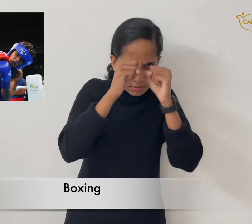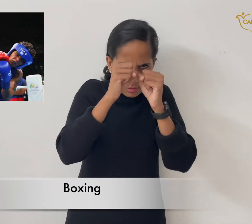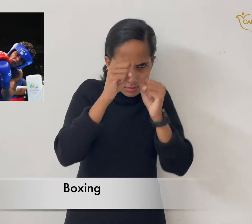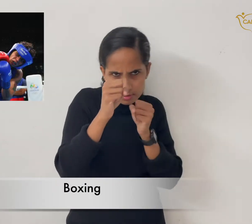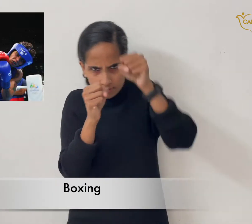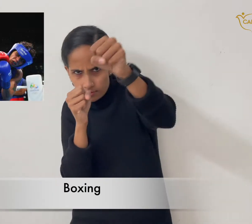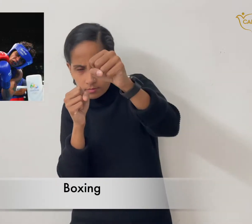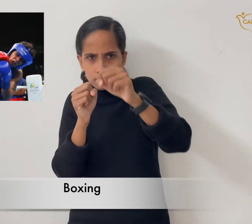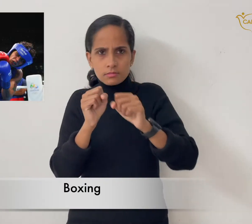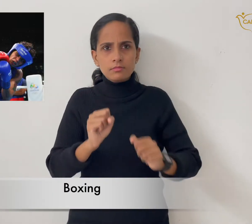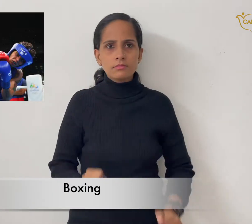Boxing.